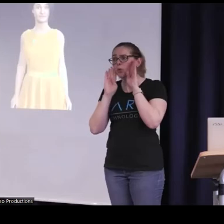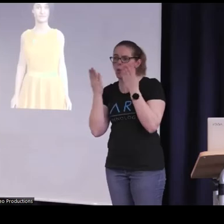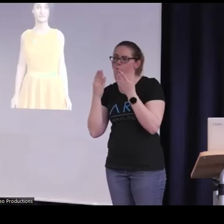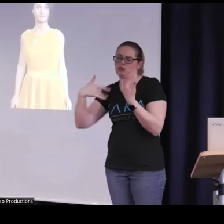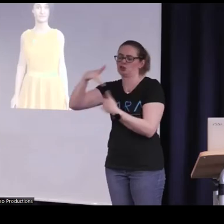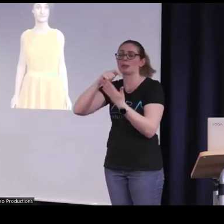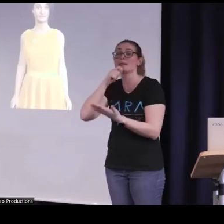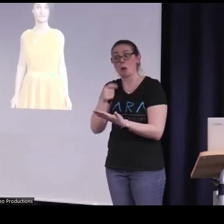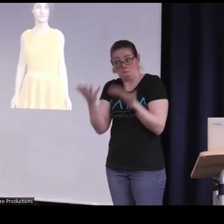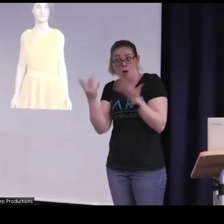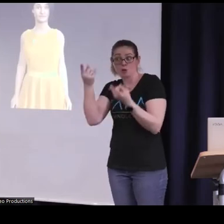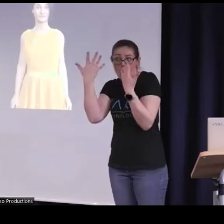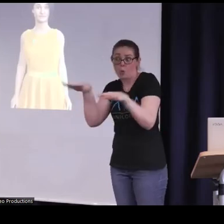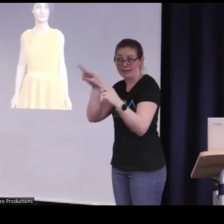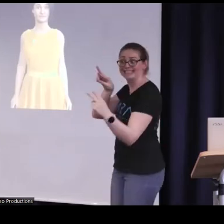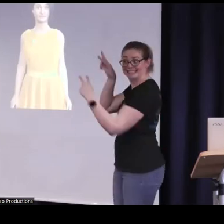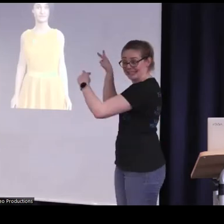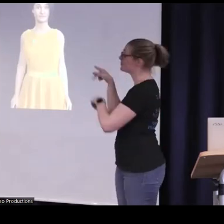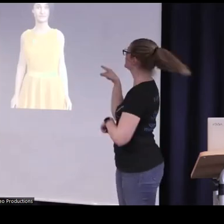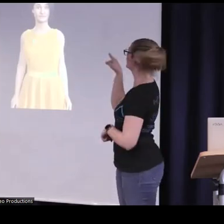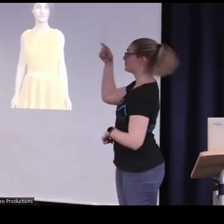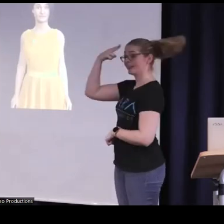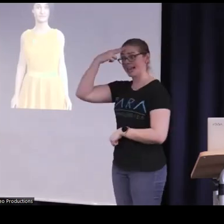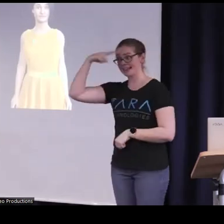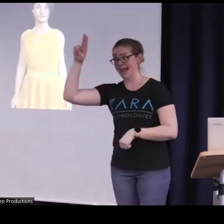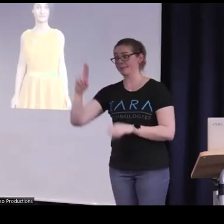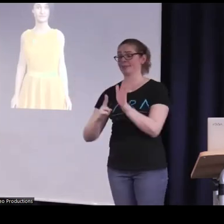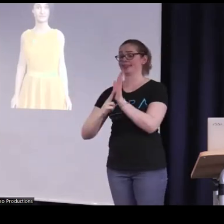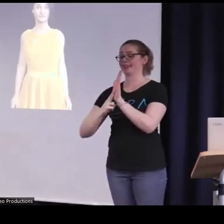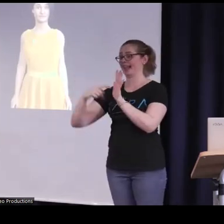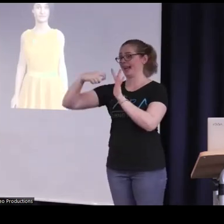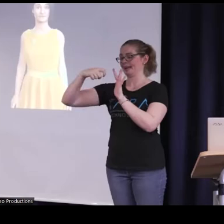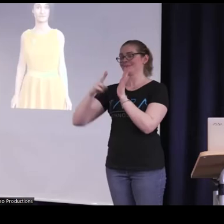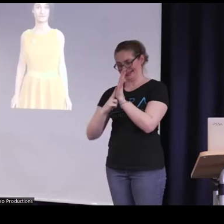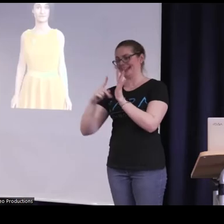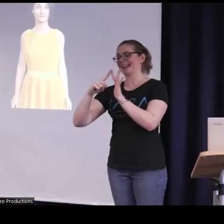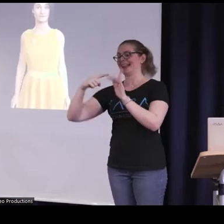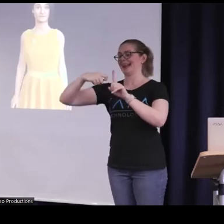You could, if you see us on Facebook, then perhaps you have already seen this.